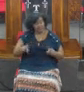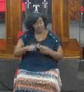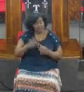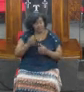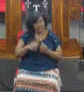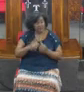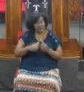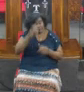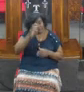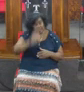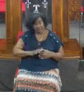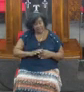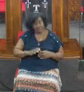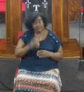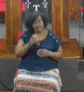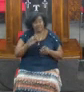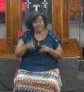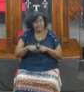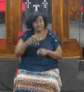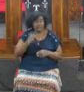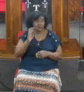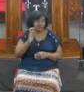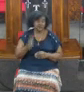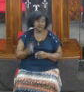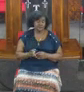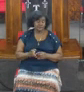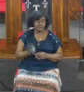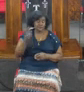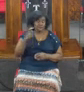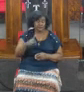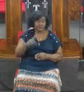man as severely as he will.